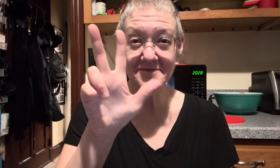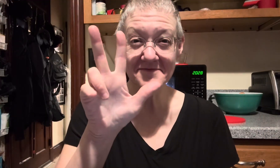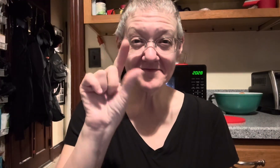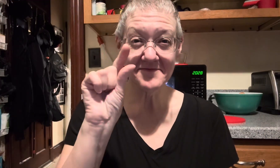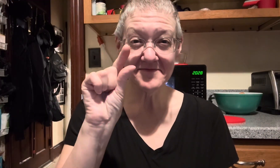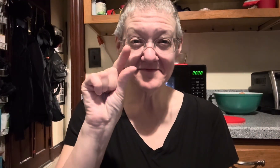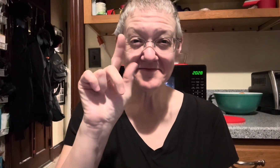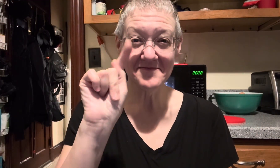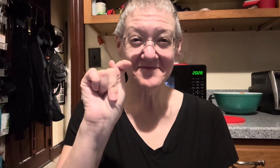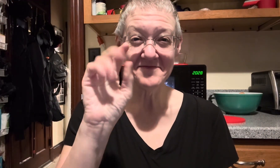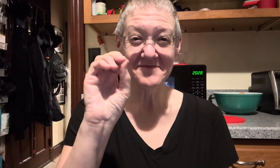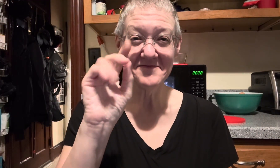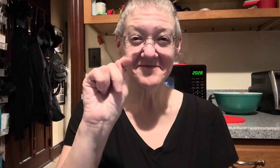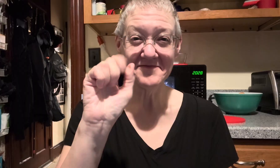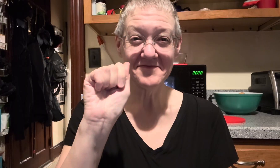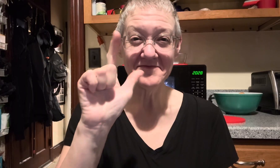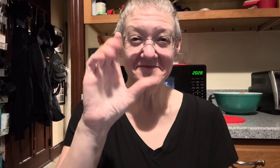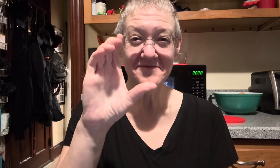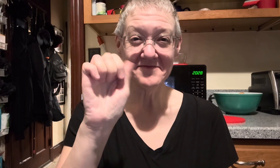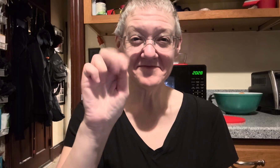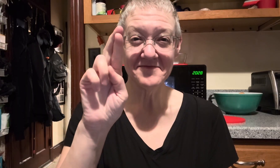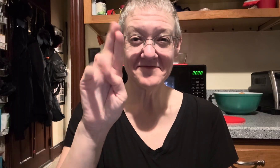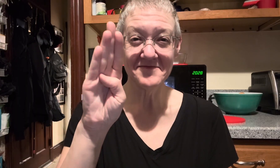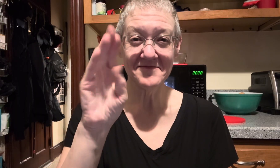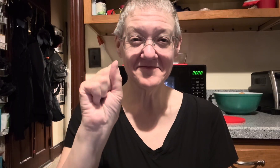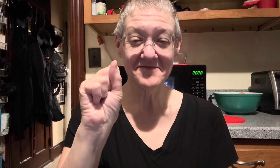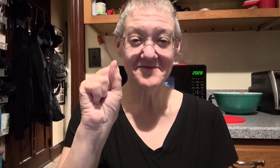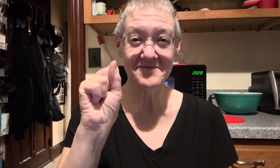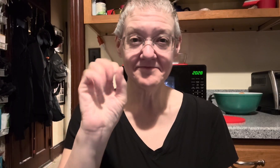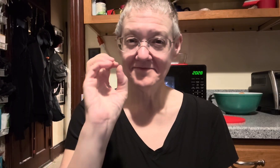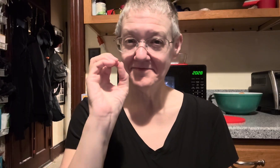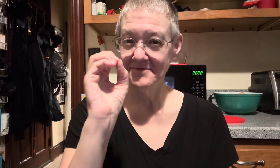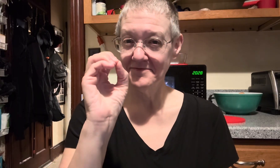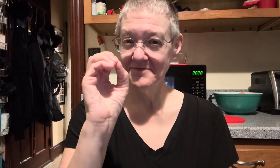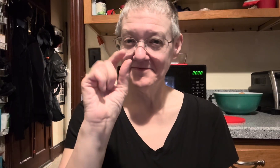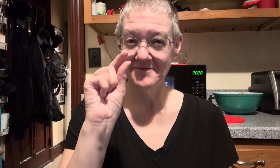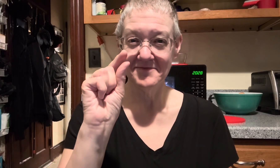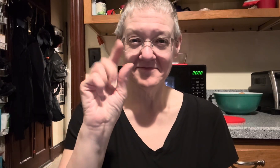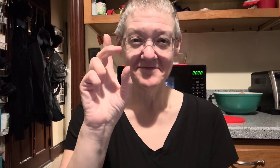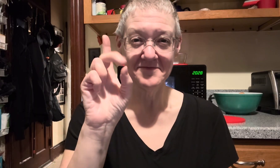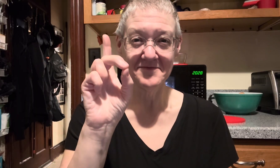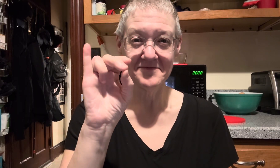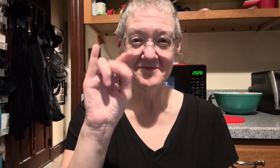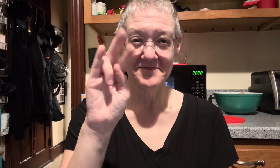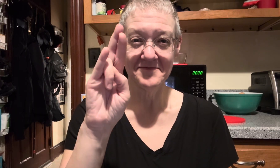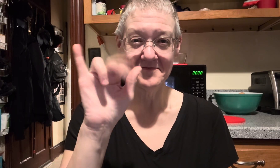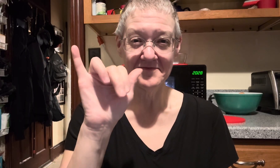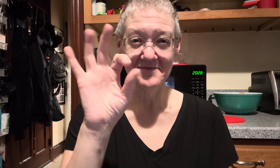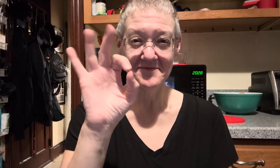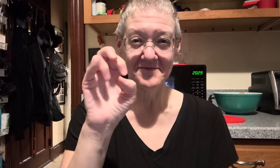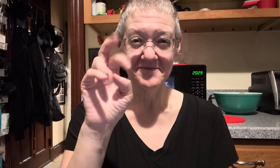There's 3 grams of total carbs and no grams of dietary fiber. So you want